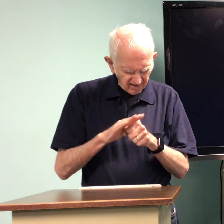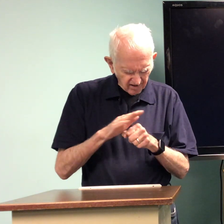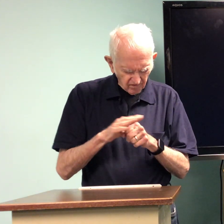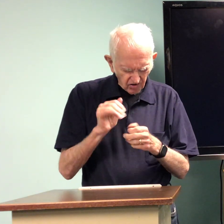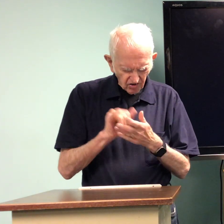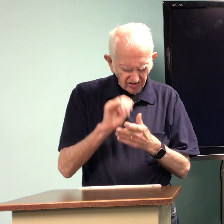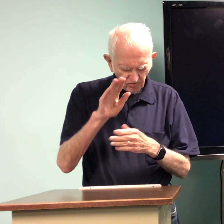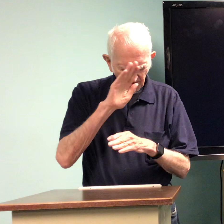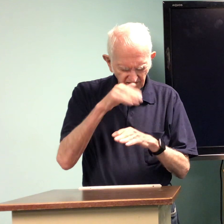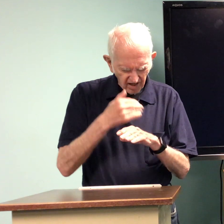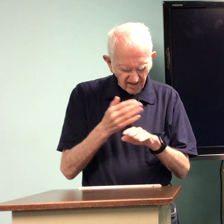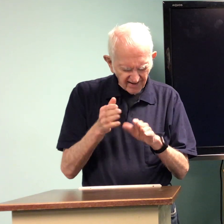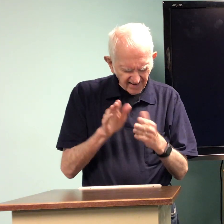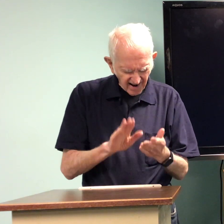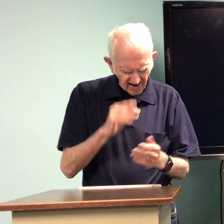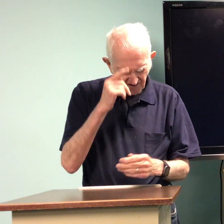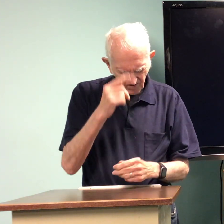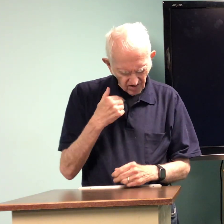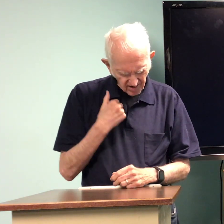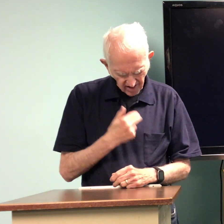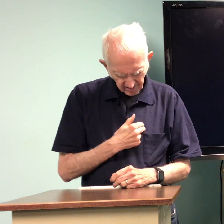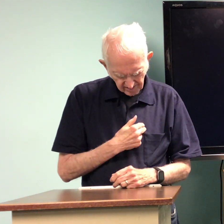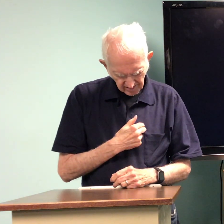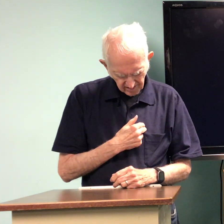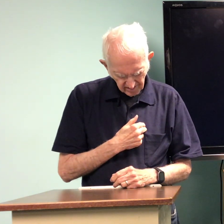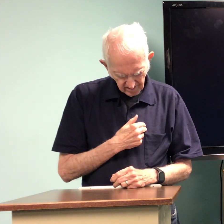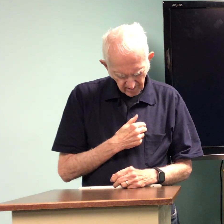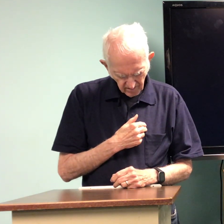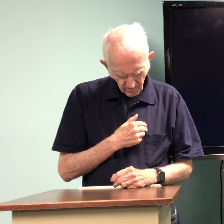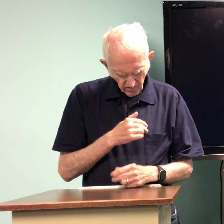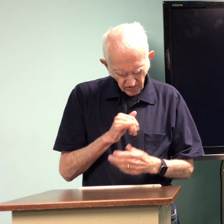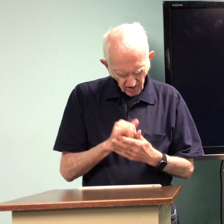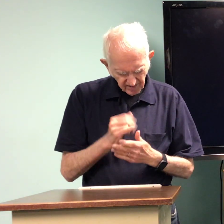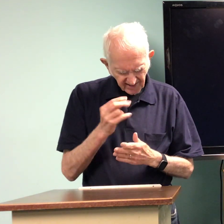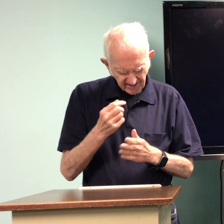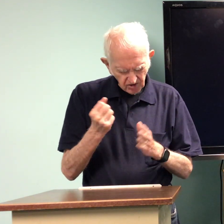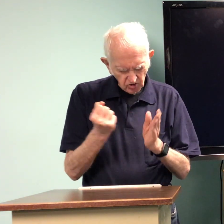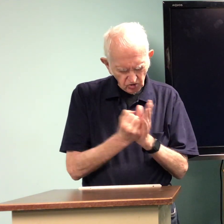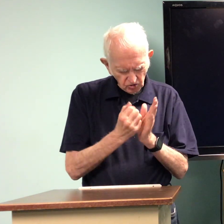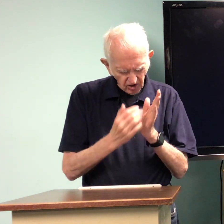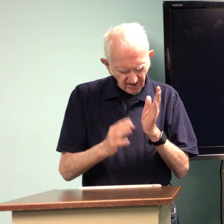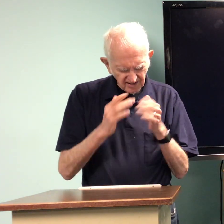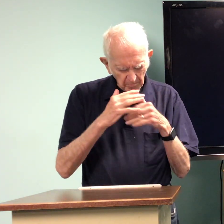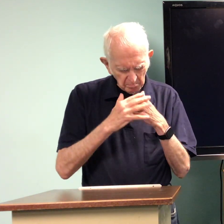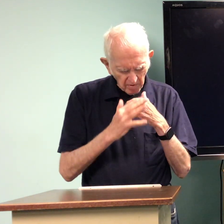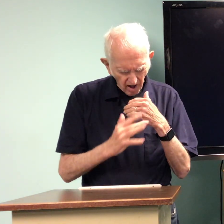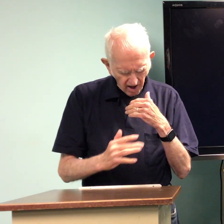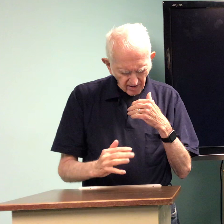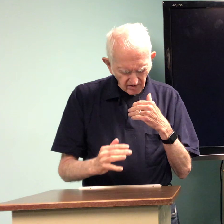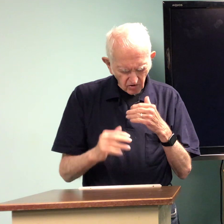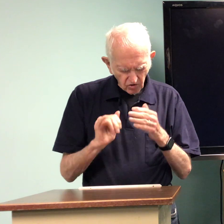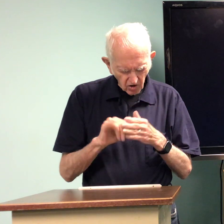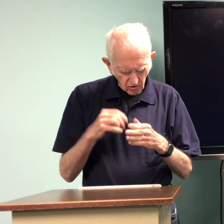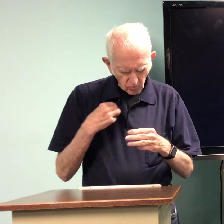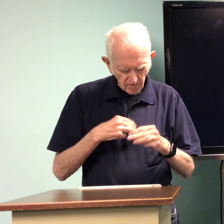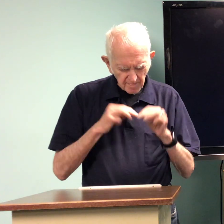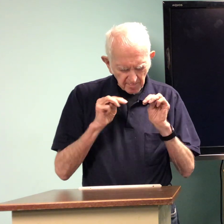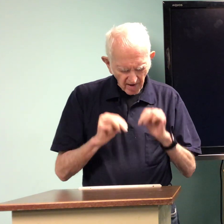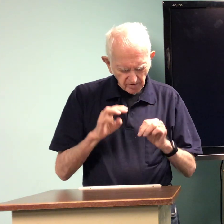You've loved us enough that your Son died for us, that he would shed his blood, that